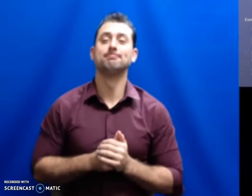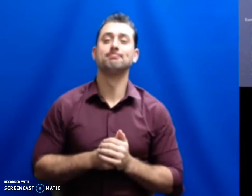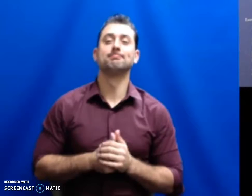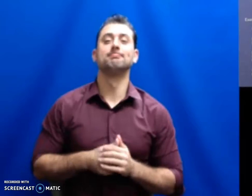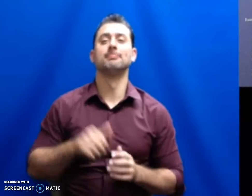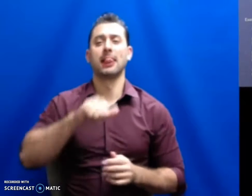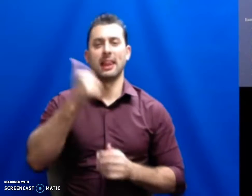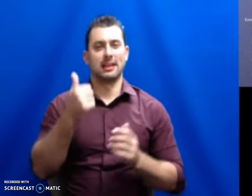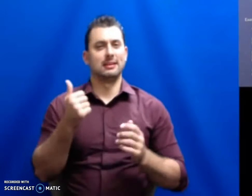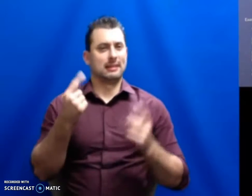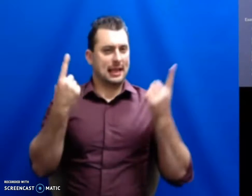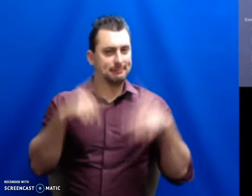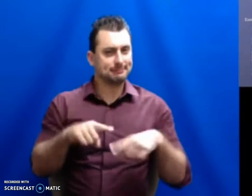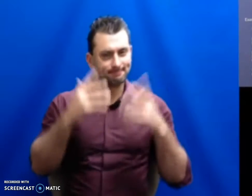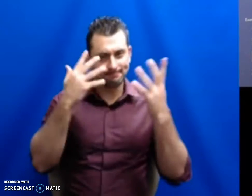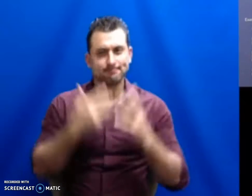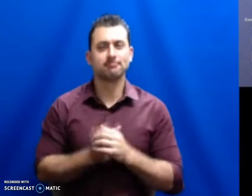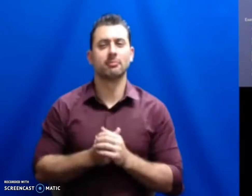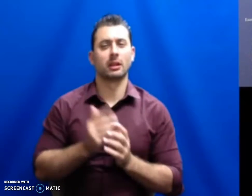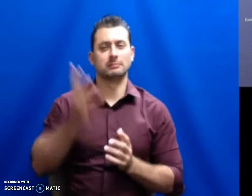them in. That is still part of being respectful, regardless of the culture.